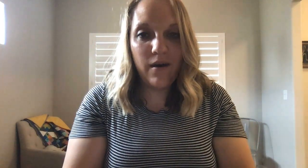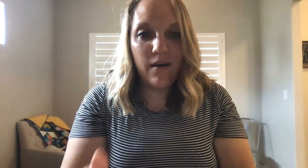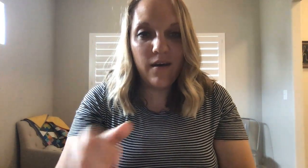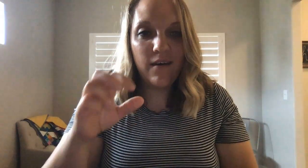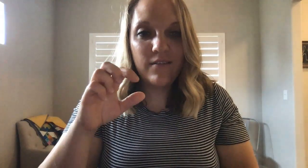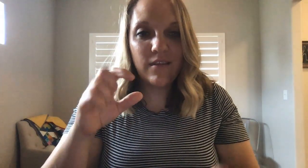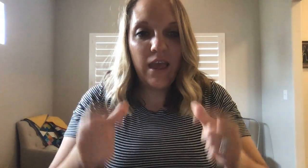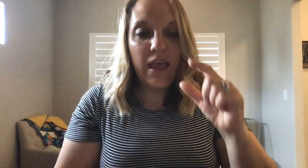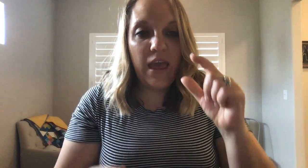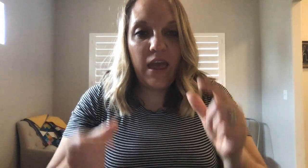disciples,